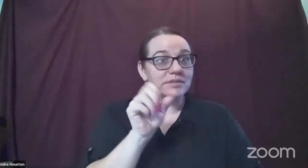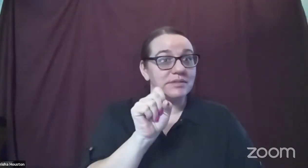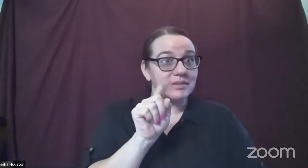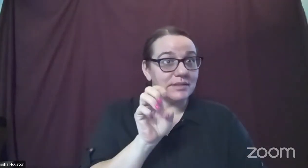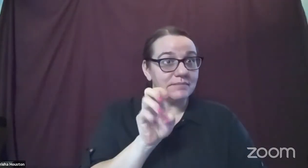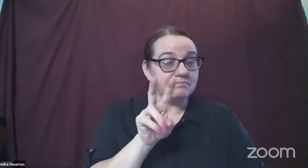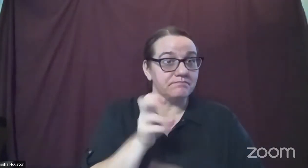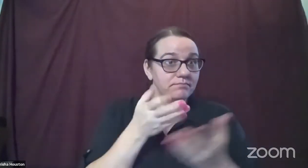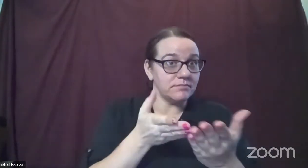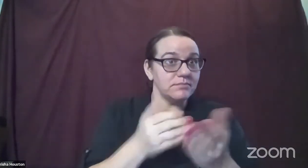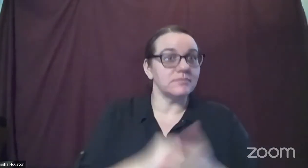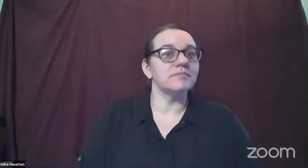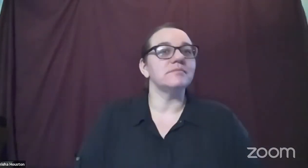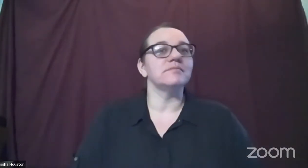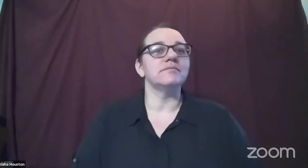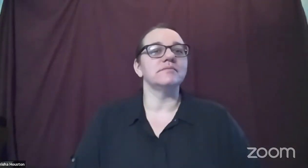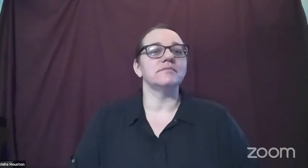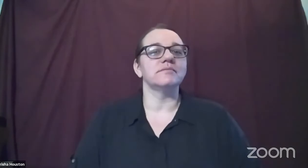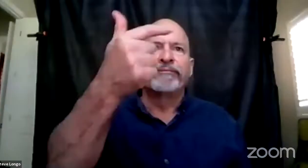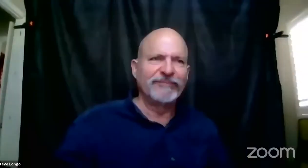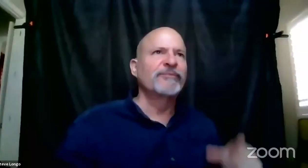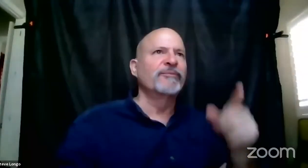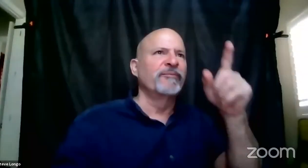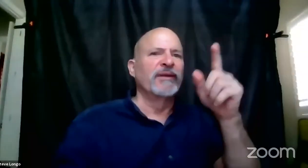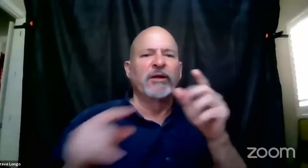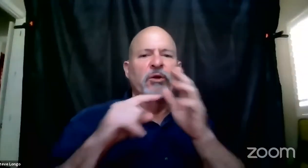Treasurer's report. Steve.